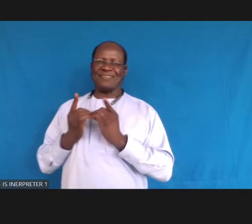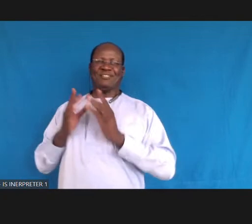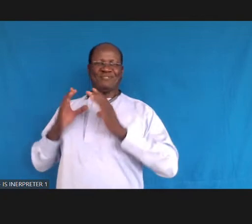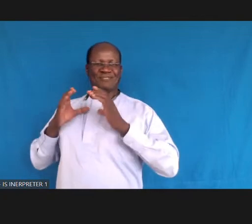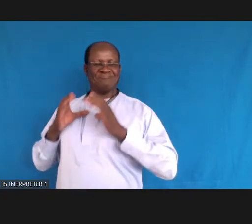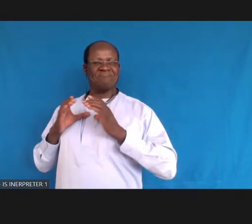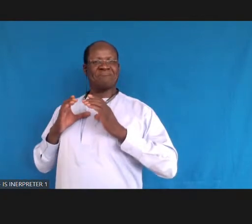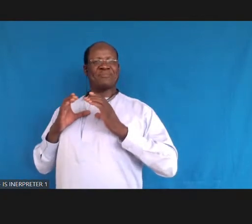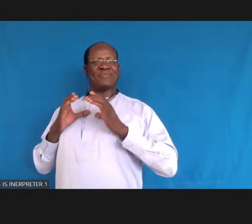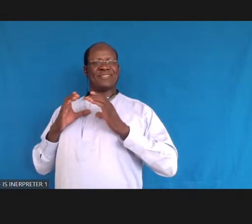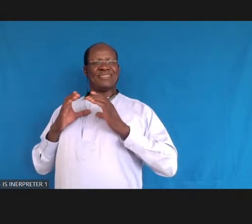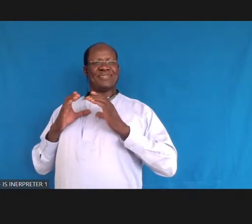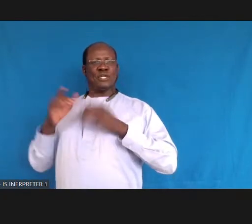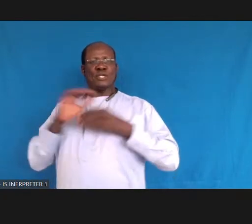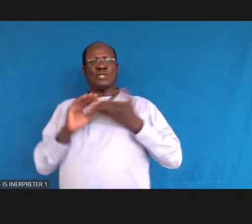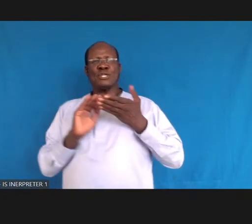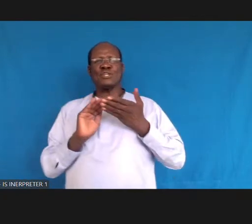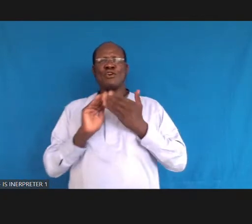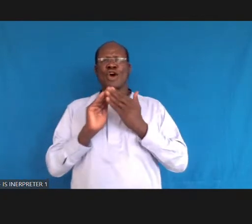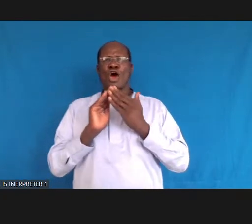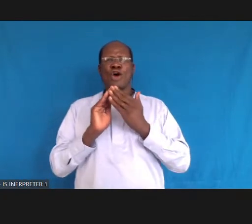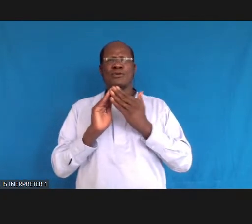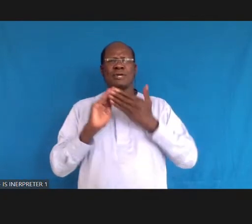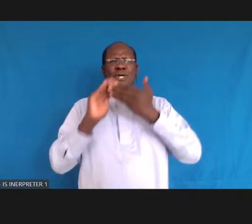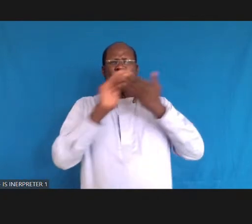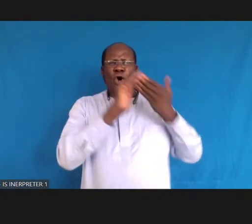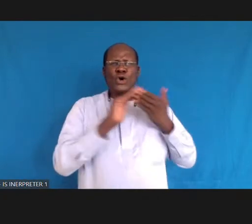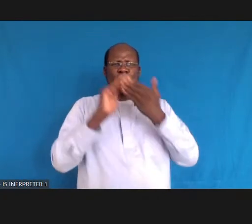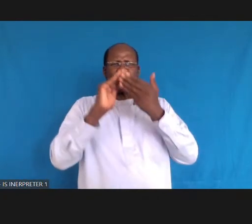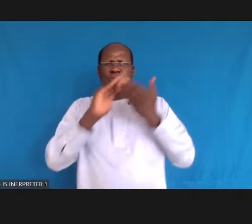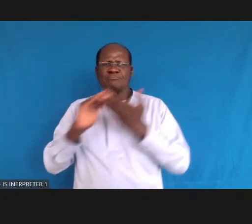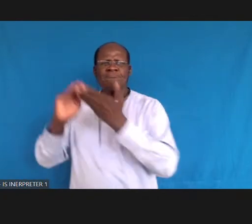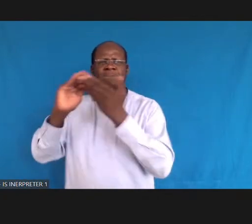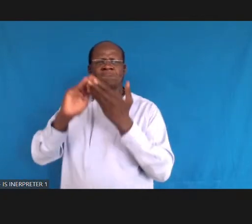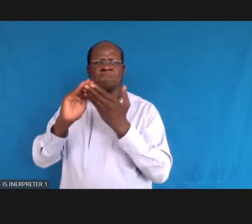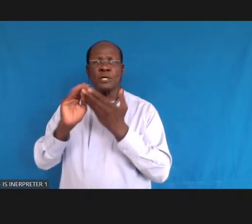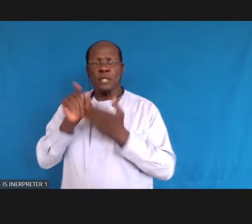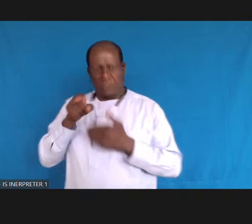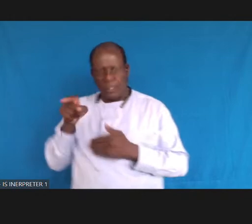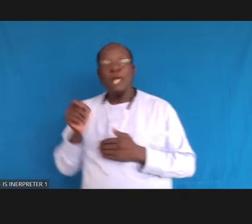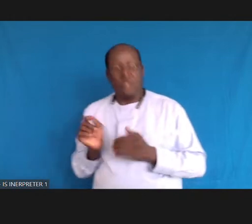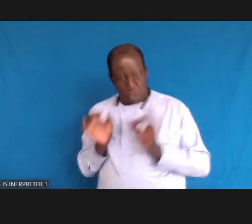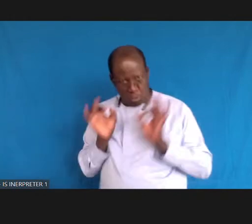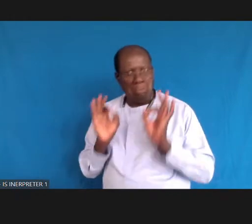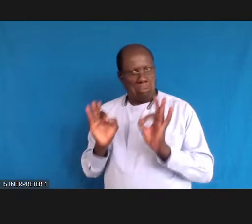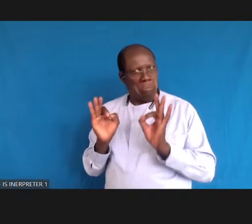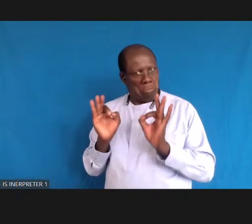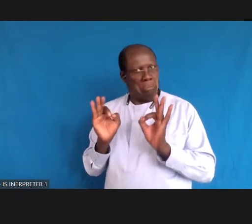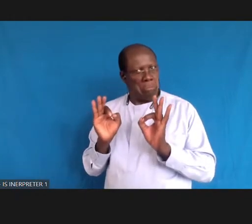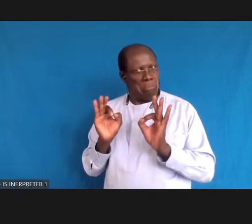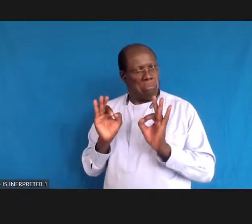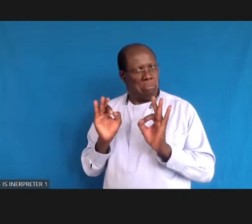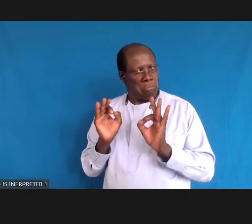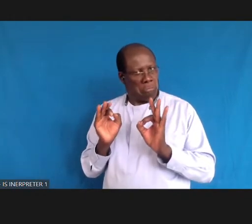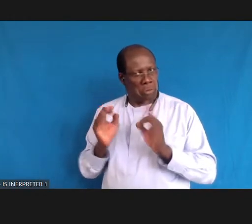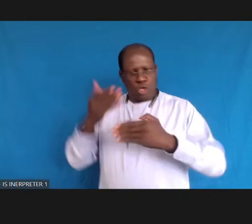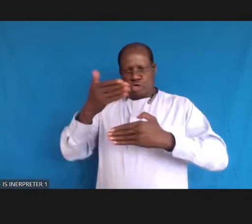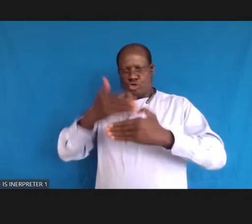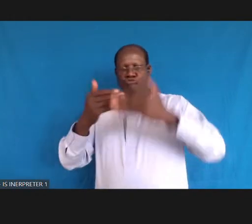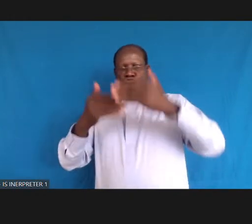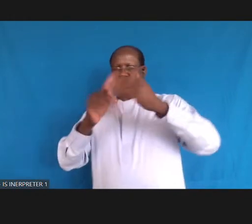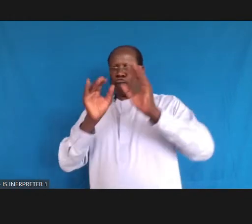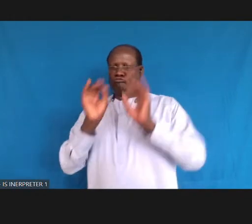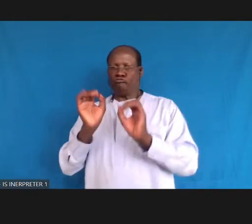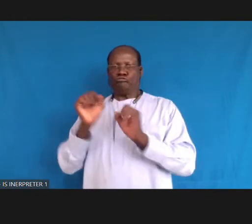institutions that have been put, they are very organized. They're a structured institution where people can